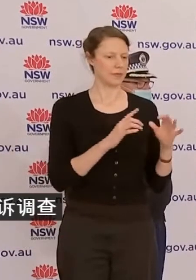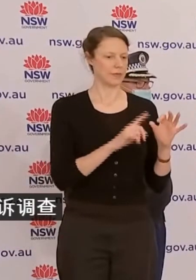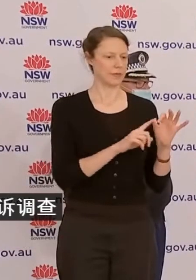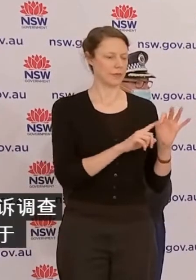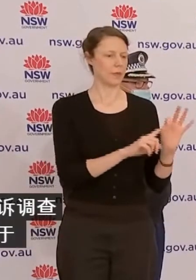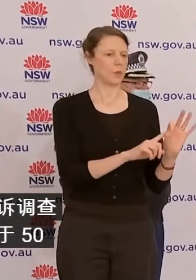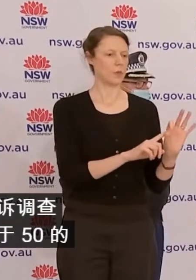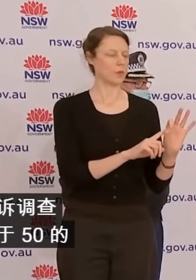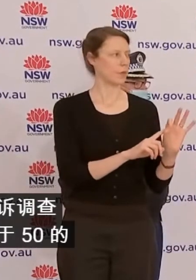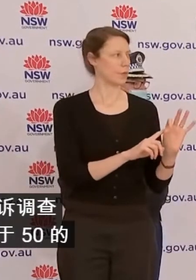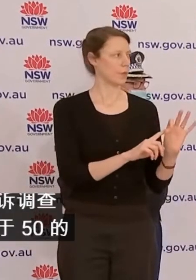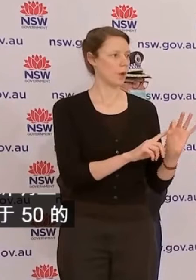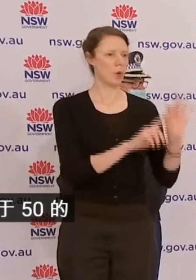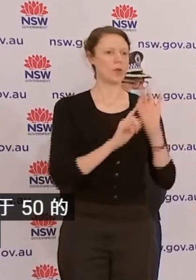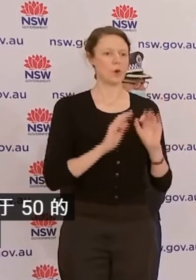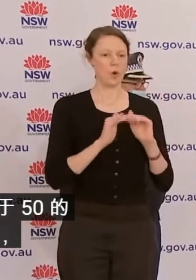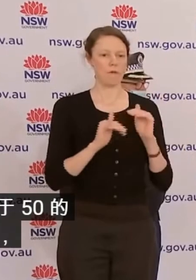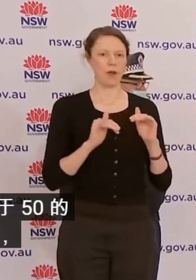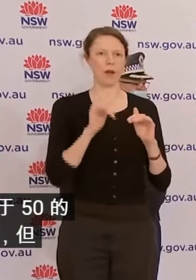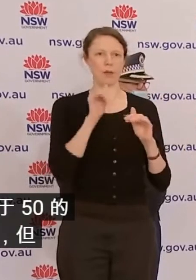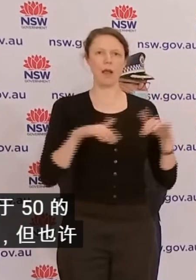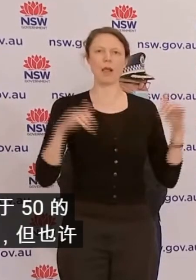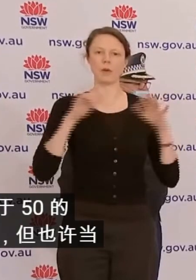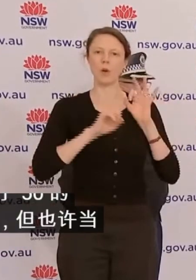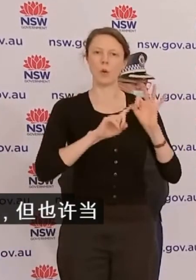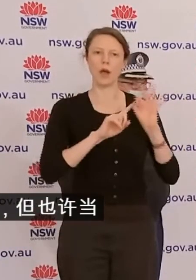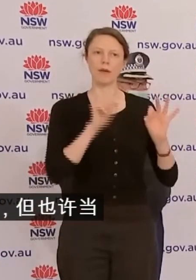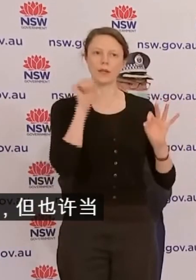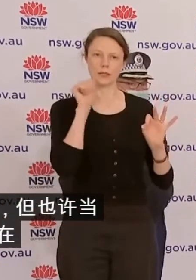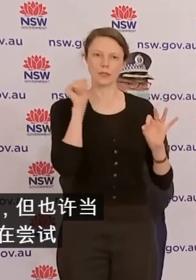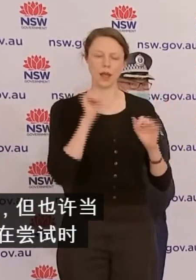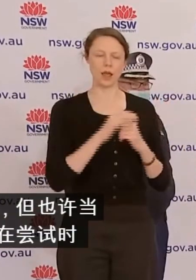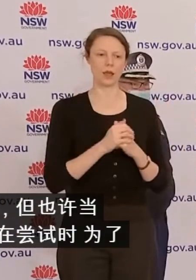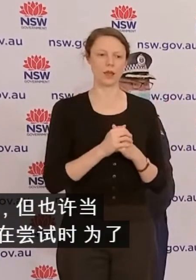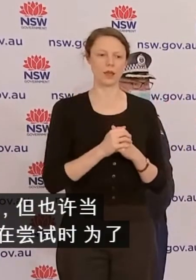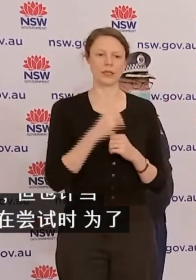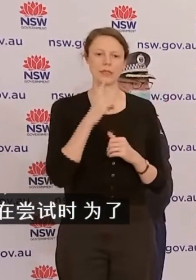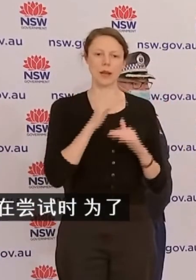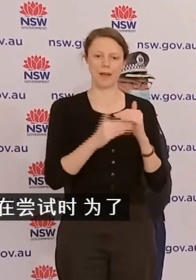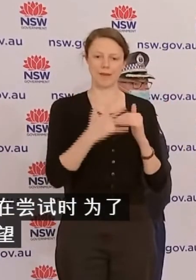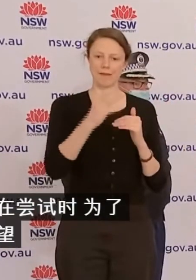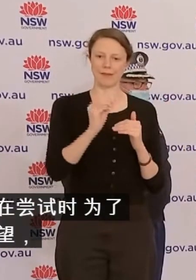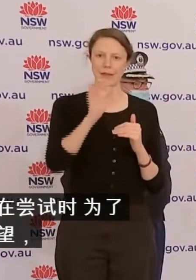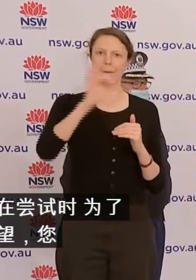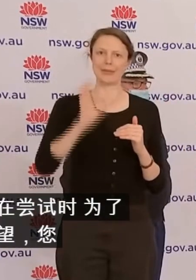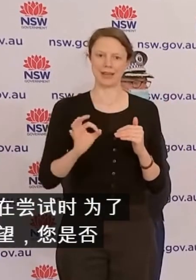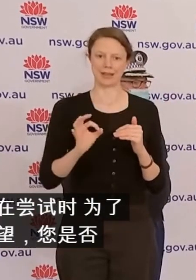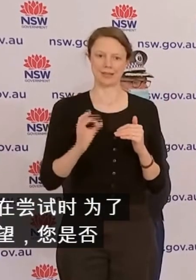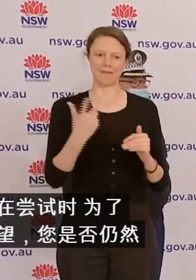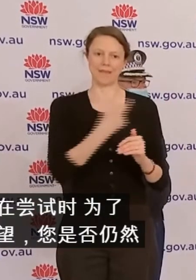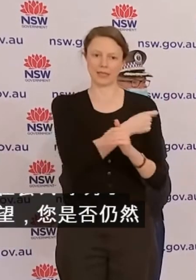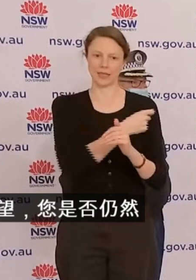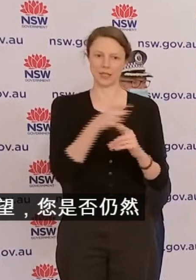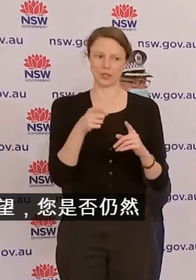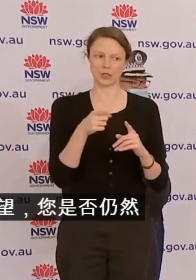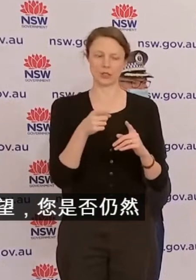you believe, in regards to the 50% vaccination rate, that perhaps when the Premier said it, she was trying to provide some hope. Do you still